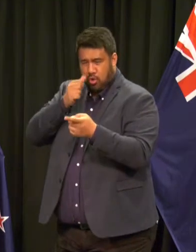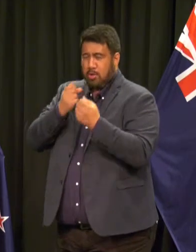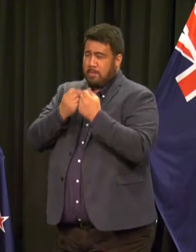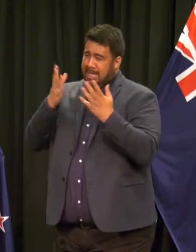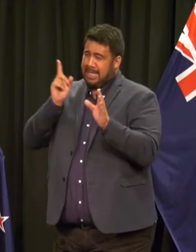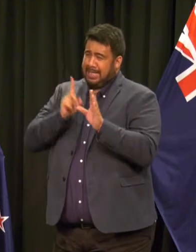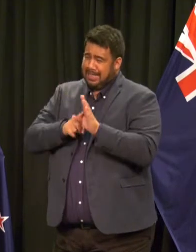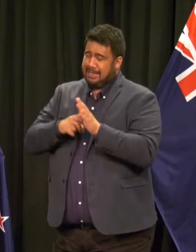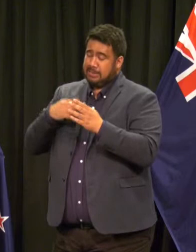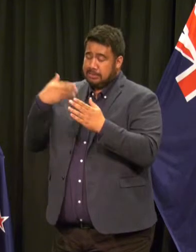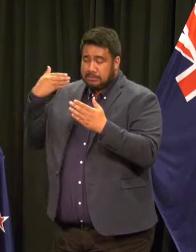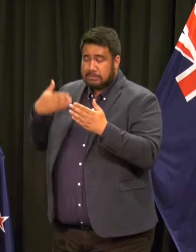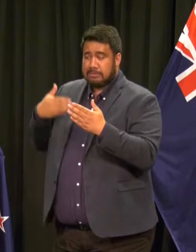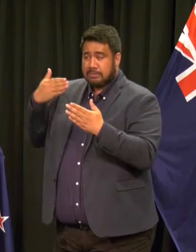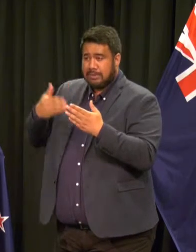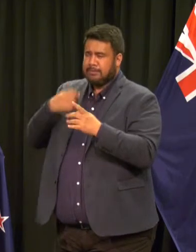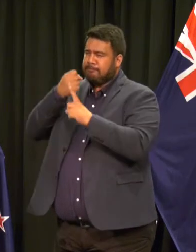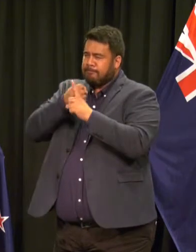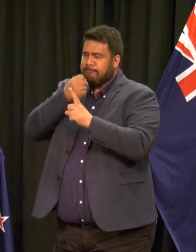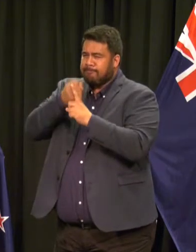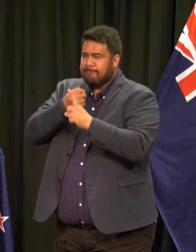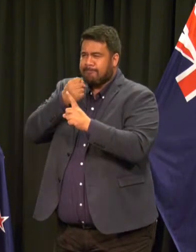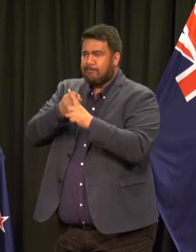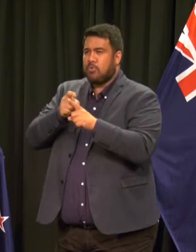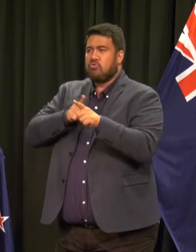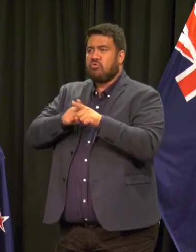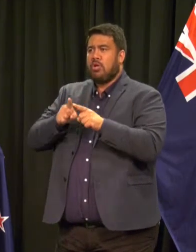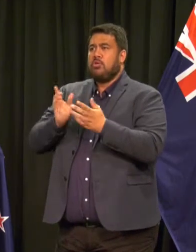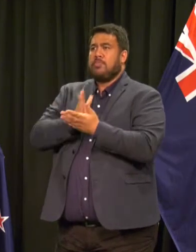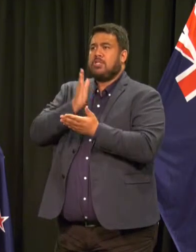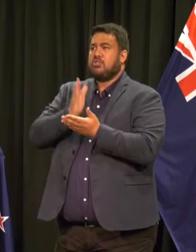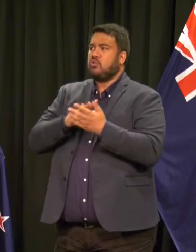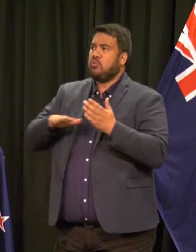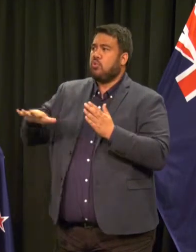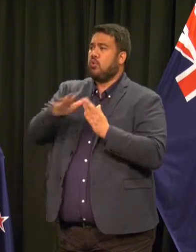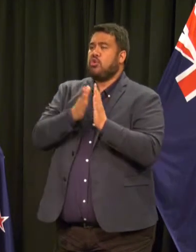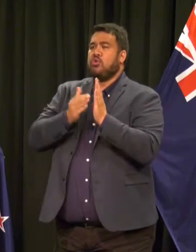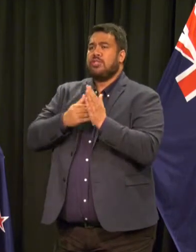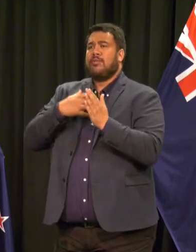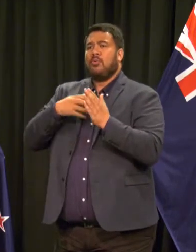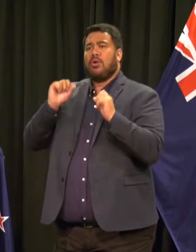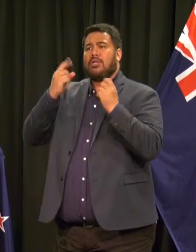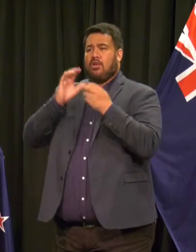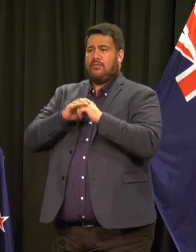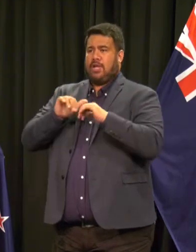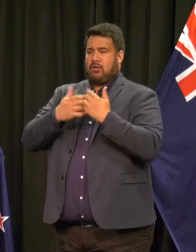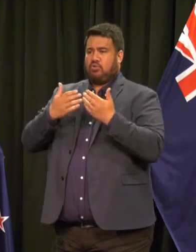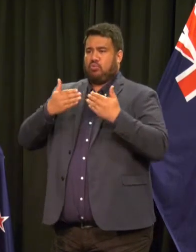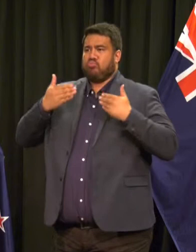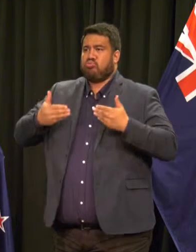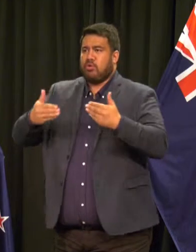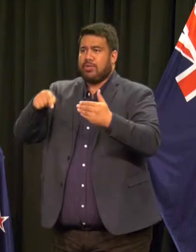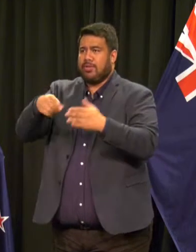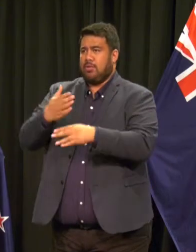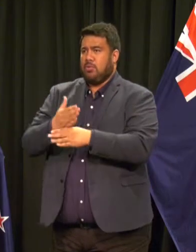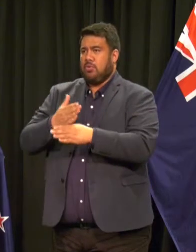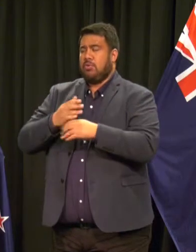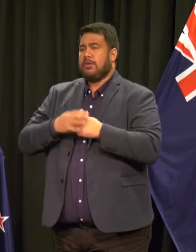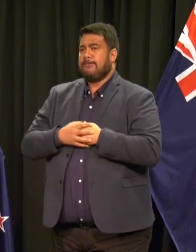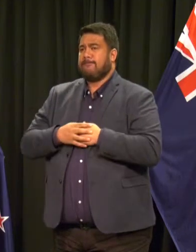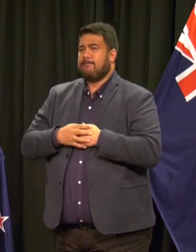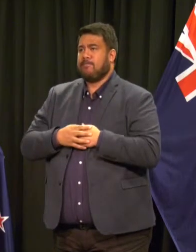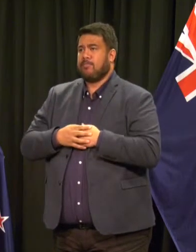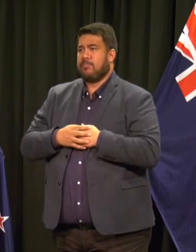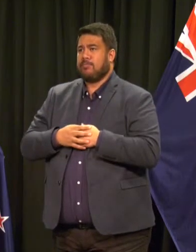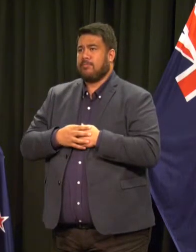decades, and trying to get some sound nationalistic understanding of how we might progress. And will it have a bearing on our view? Yes,